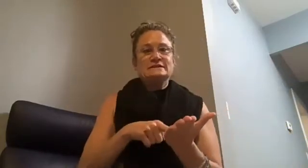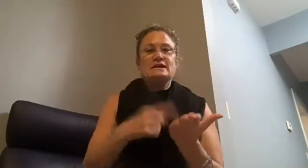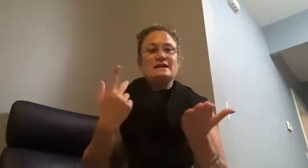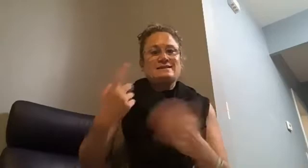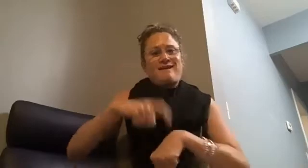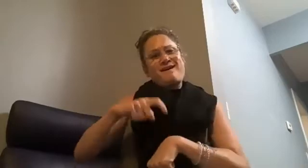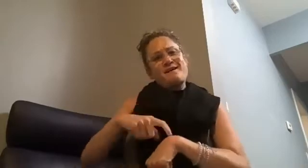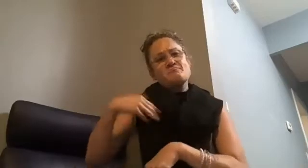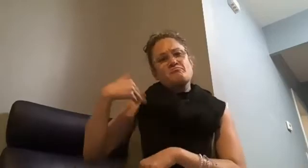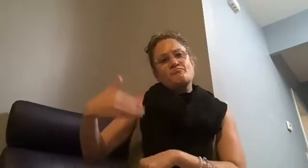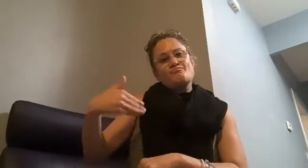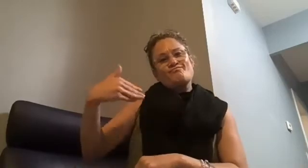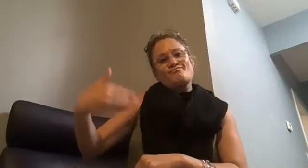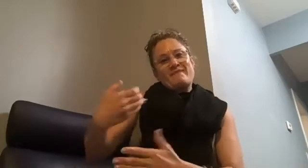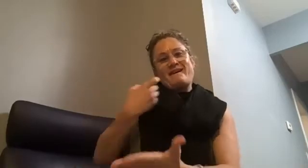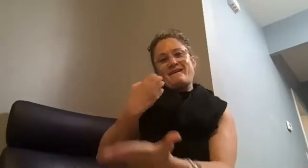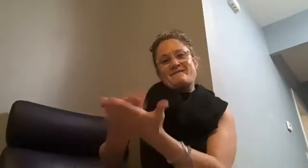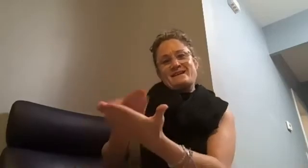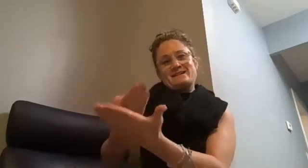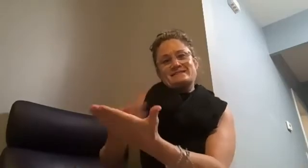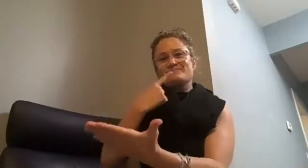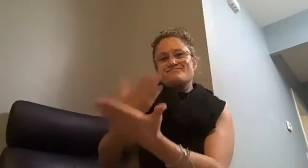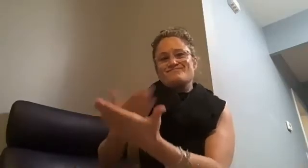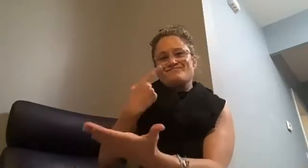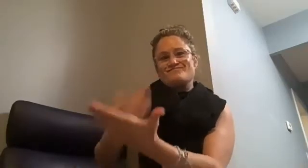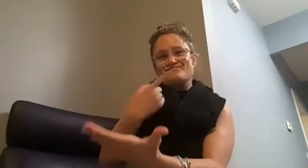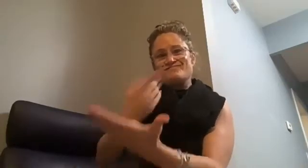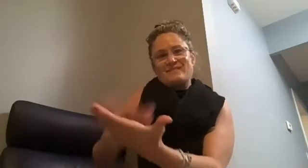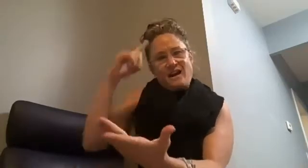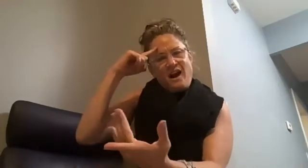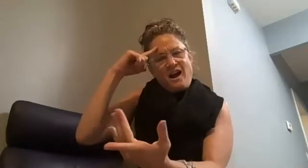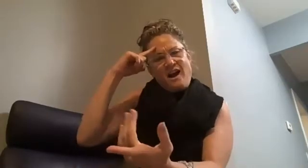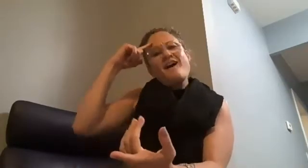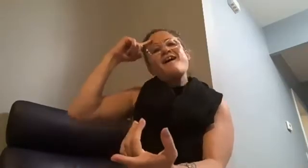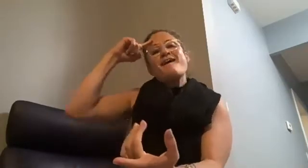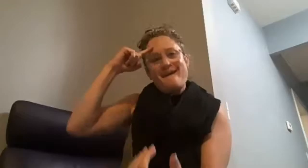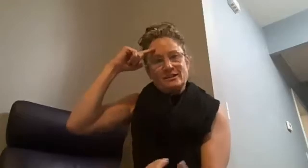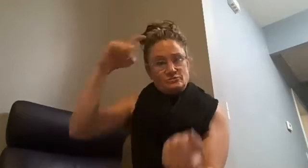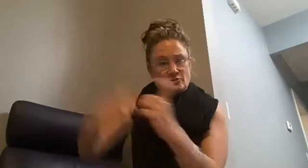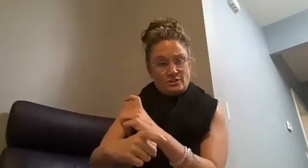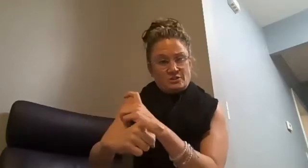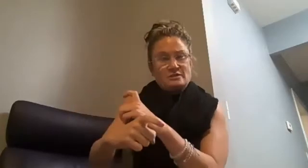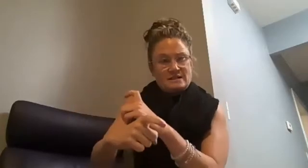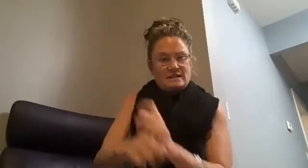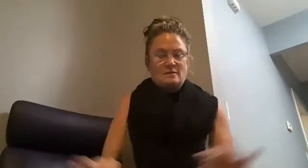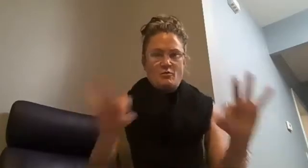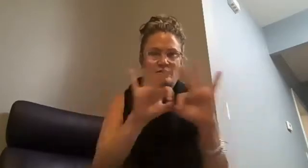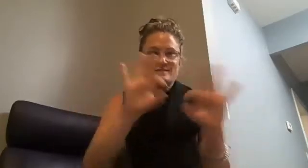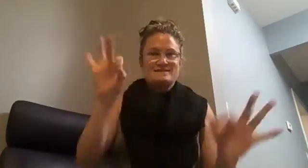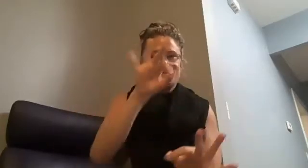when presented with different evidence, we sort of changed our mind about something as critical as the spiritual experience. And I